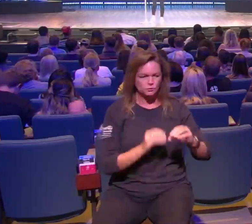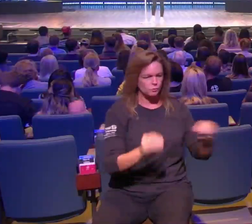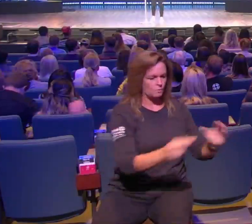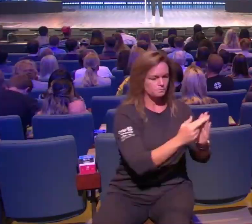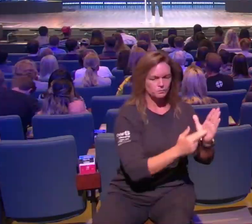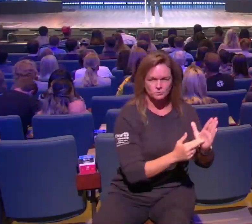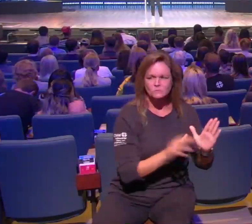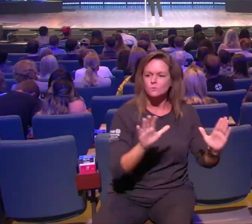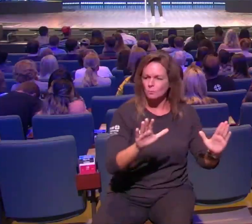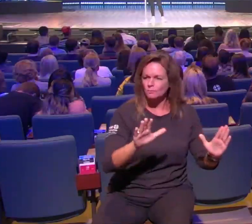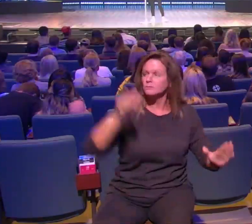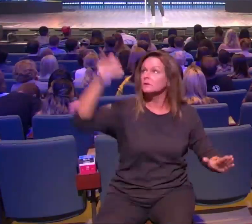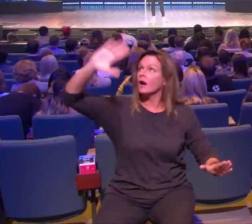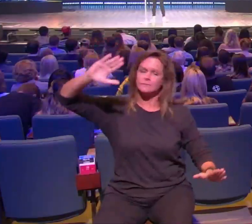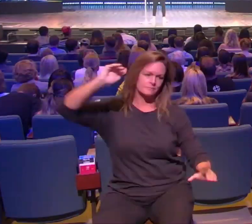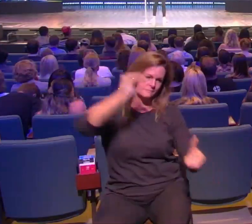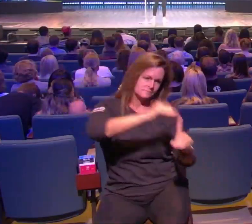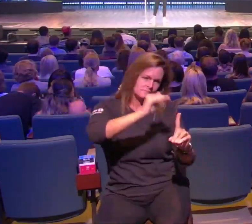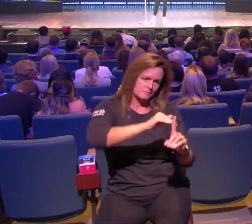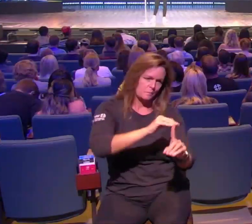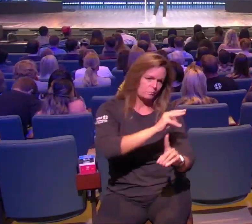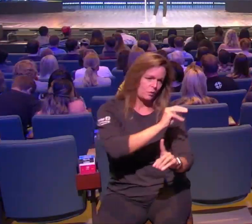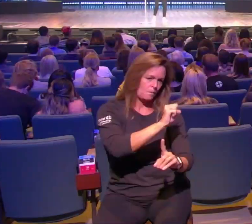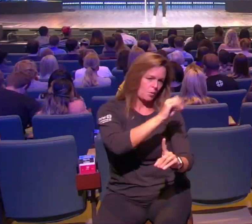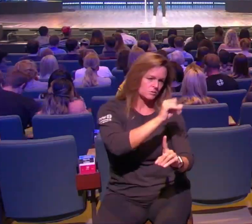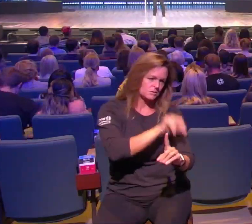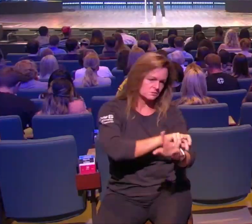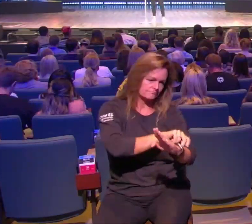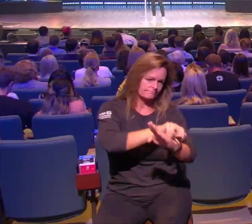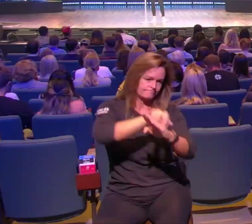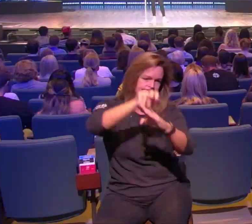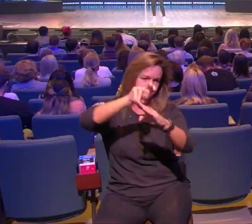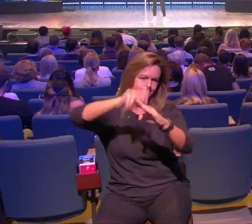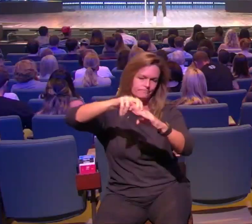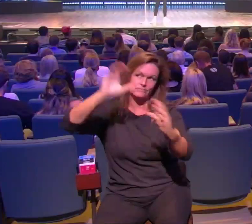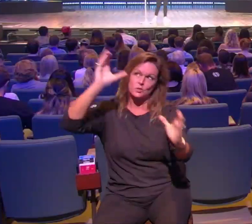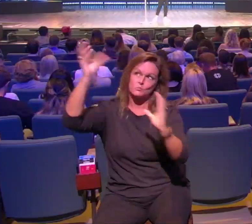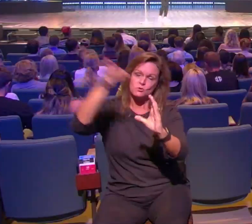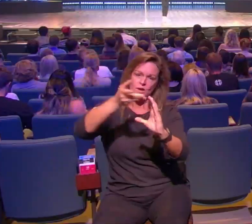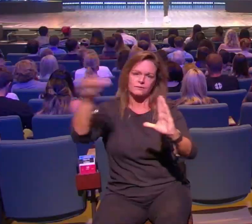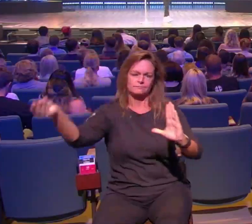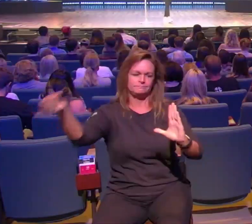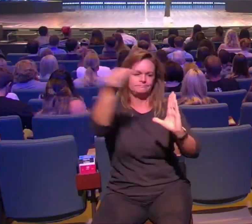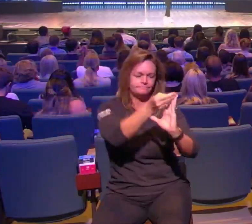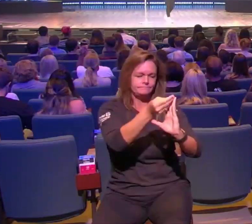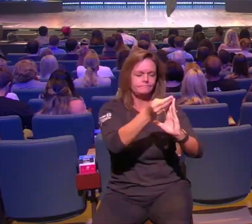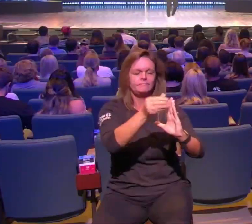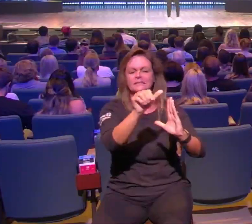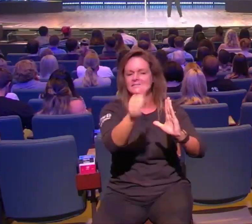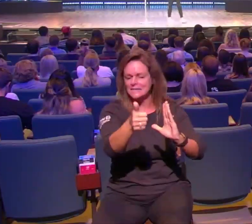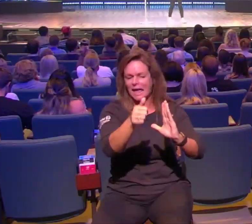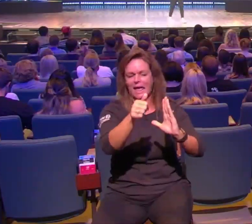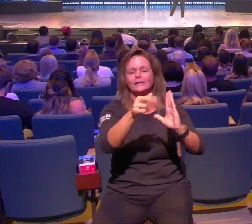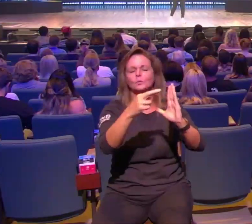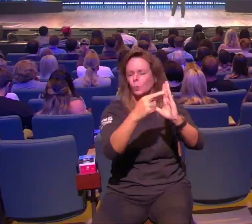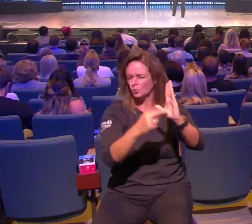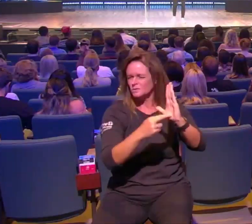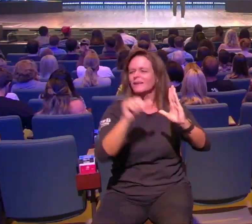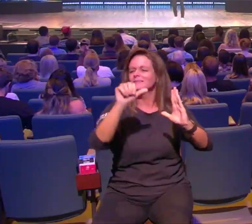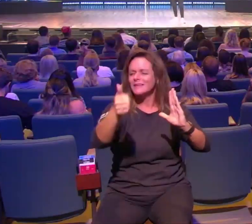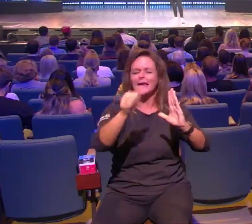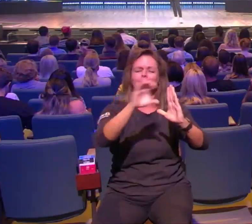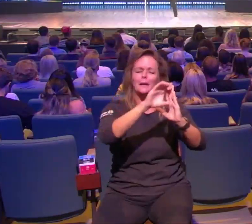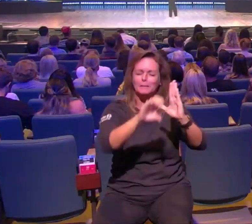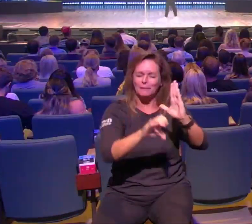really short journey to the Promised Land. And just a few weeks into the journey, Moses sent some spies into the Promised Land to check it